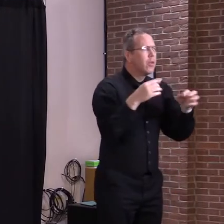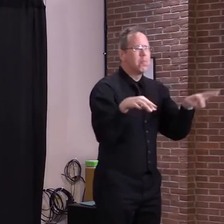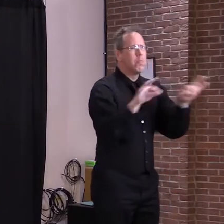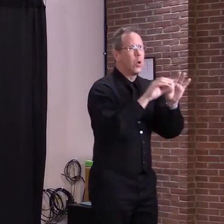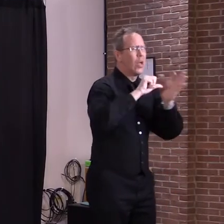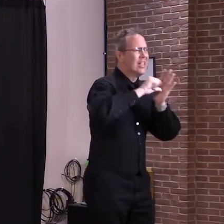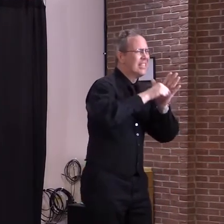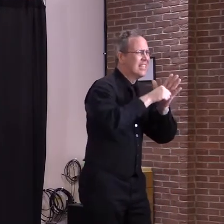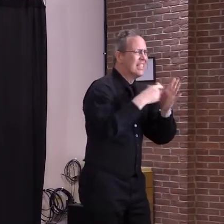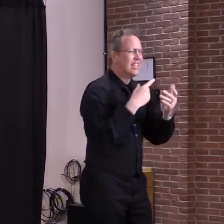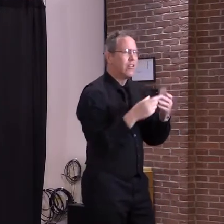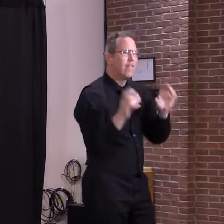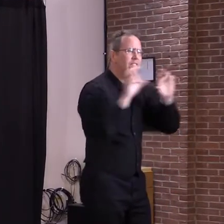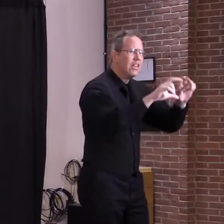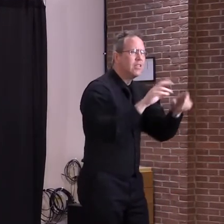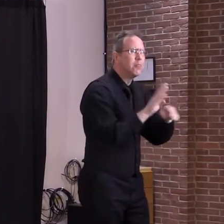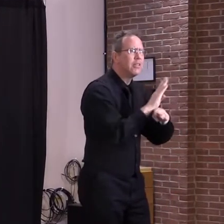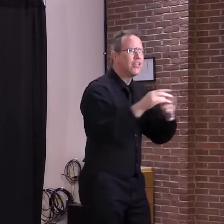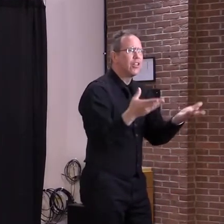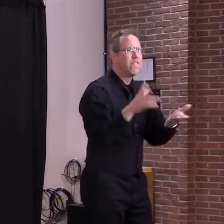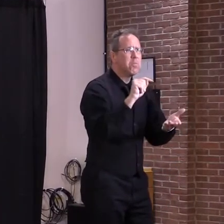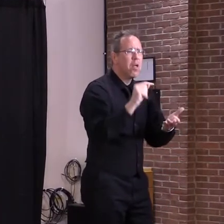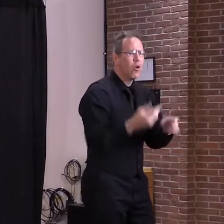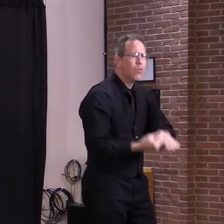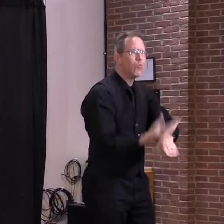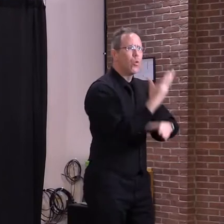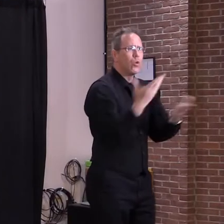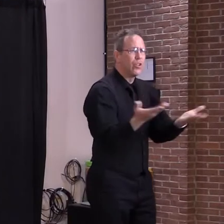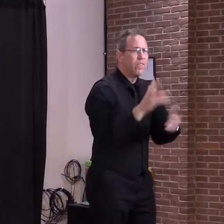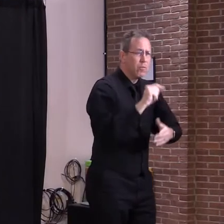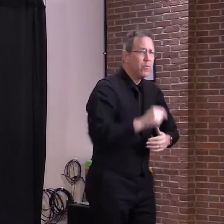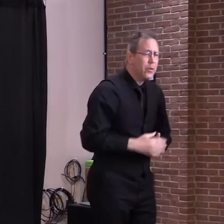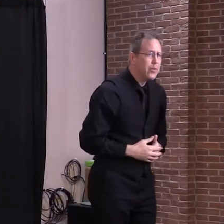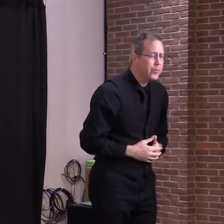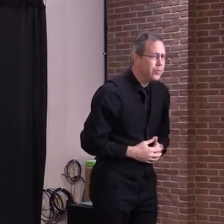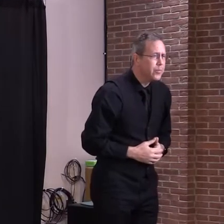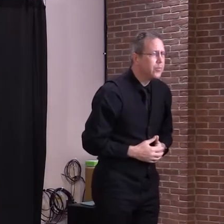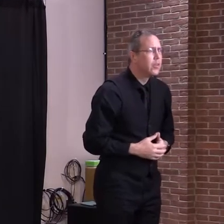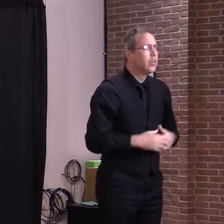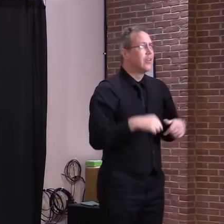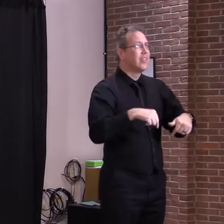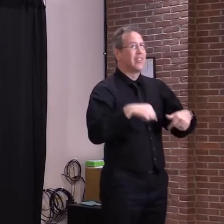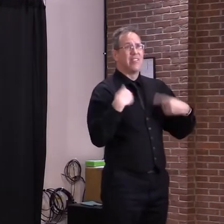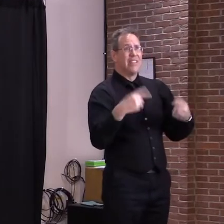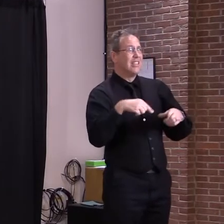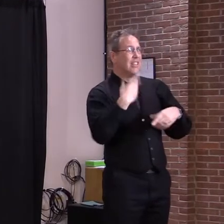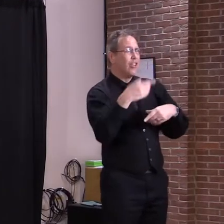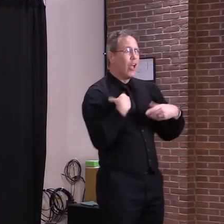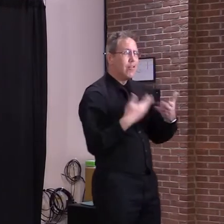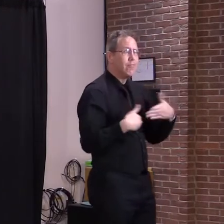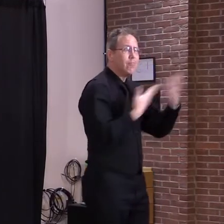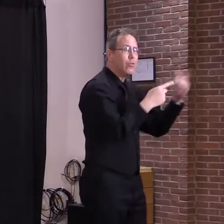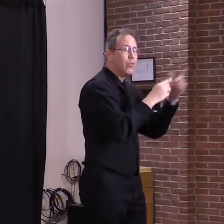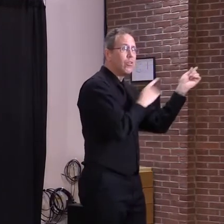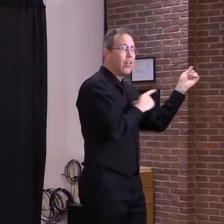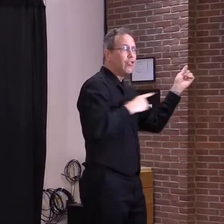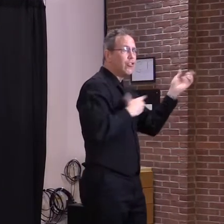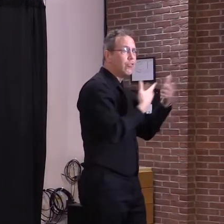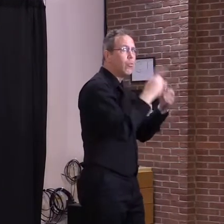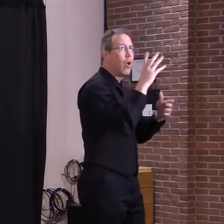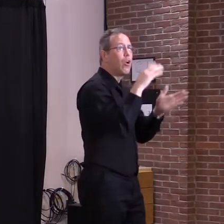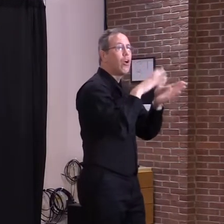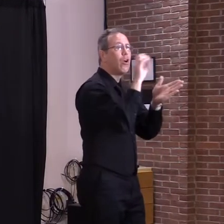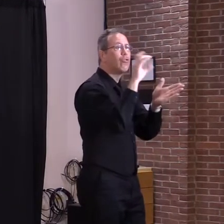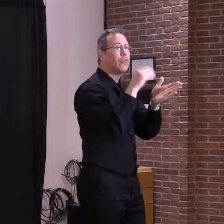grow the economy in regions across the state. This year, I proposed to the legislature a $100 million package to